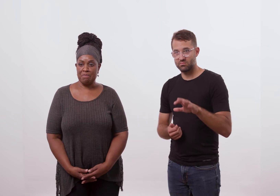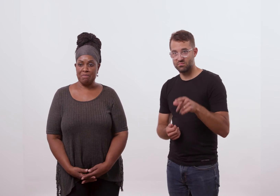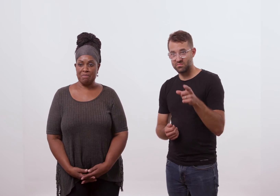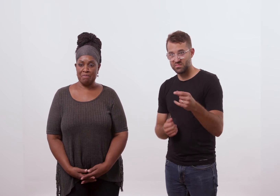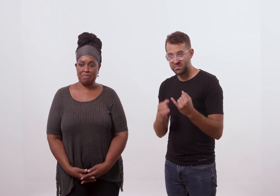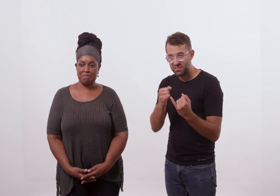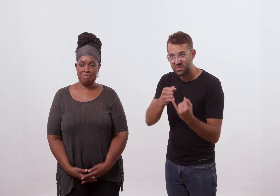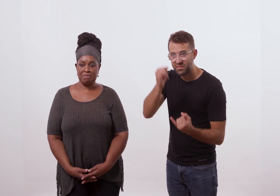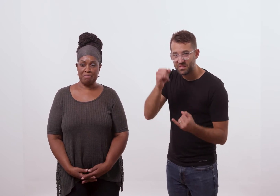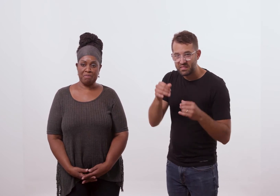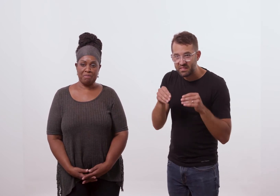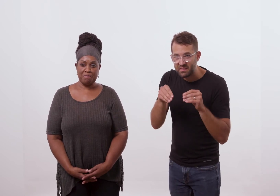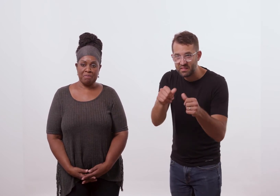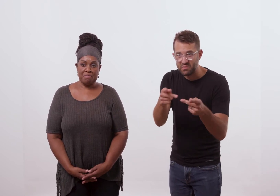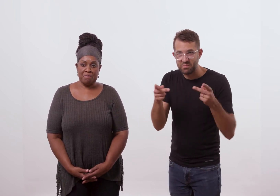in you yet.